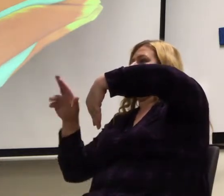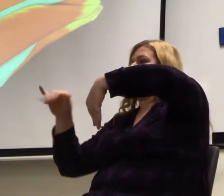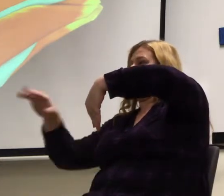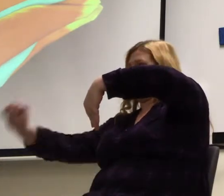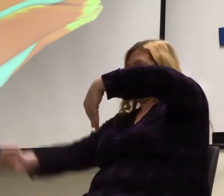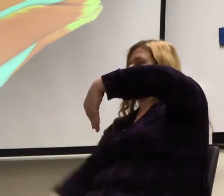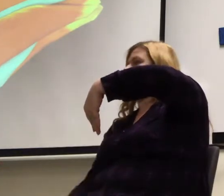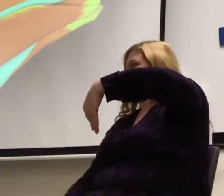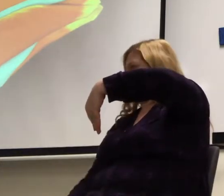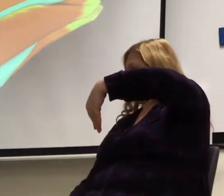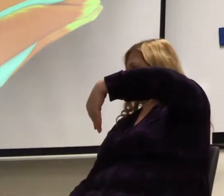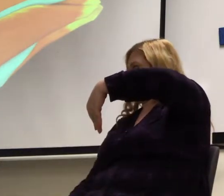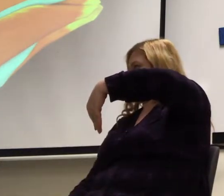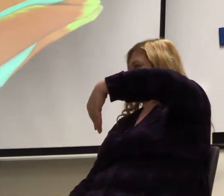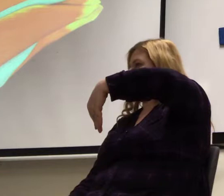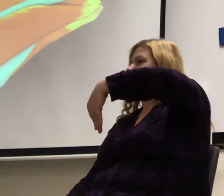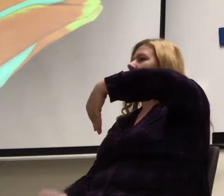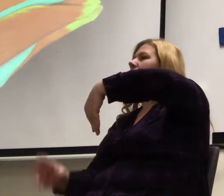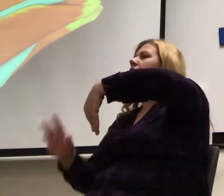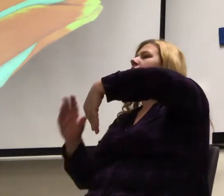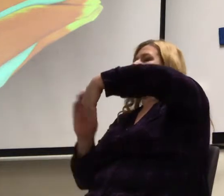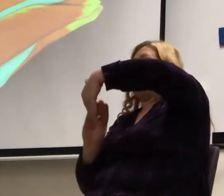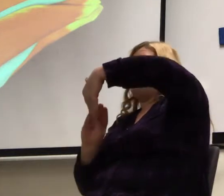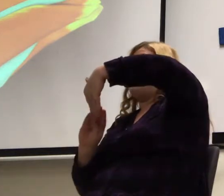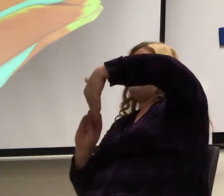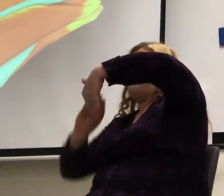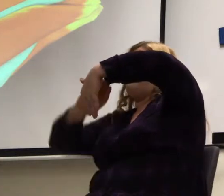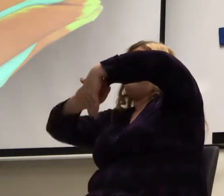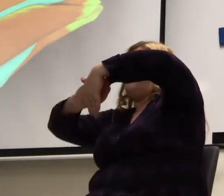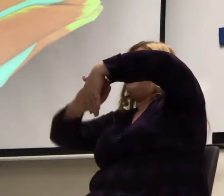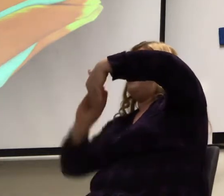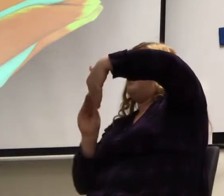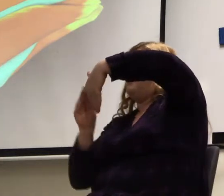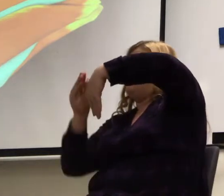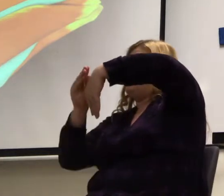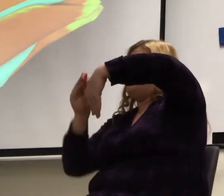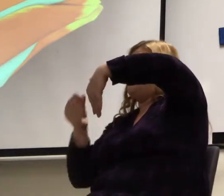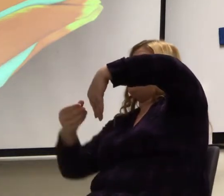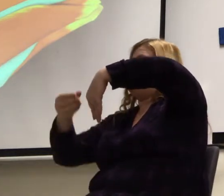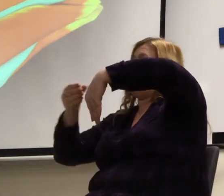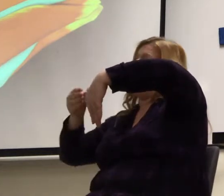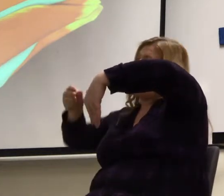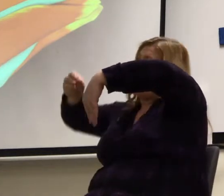Fill those spaces. They form a cuff around the shoulder.